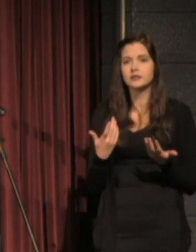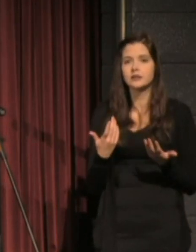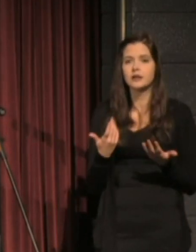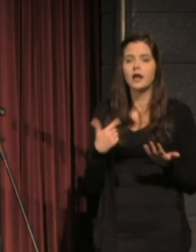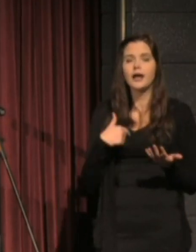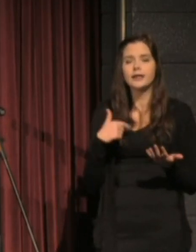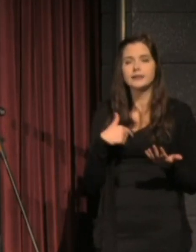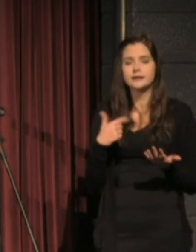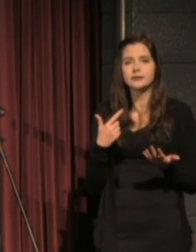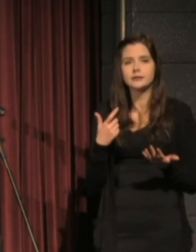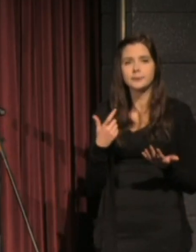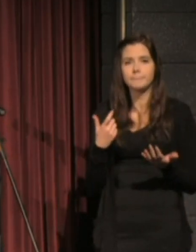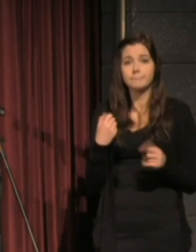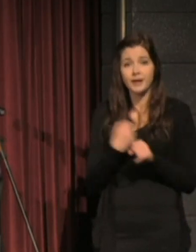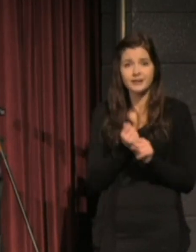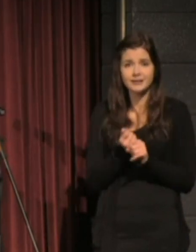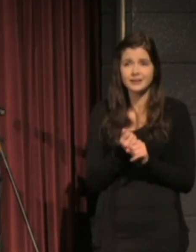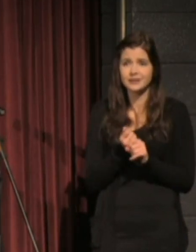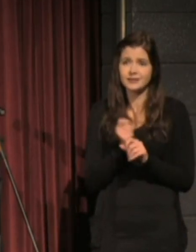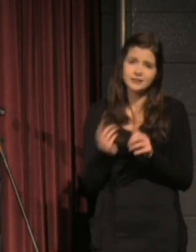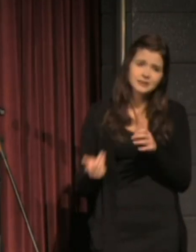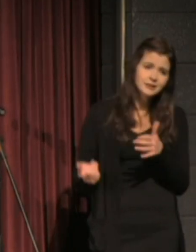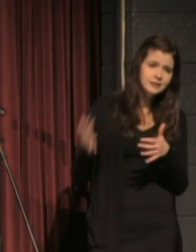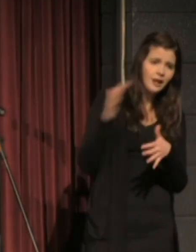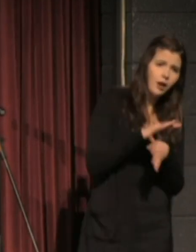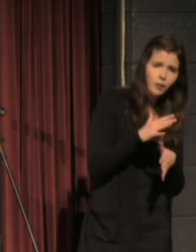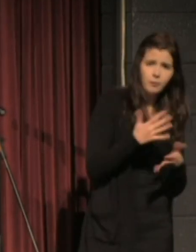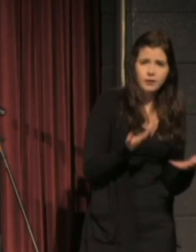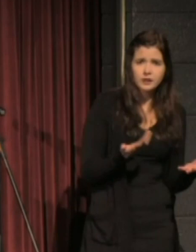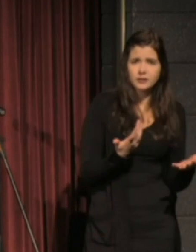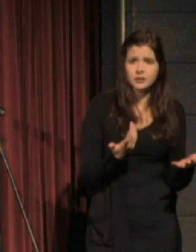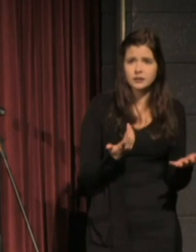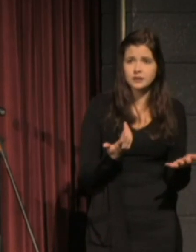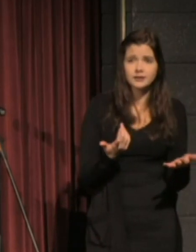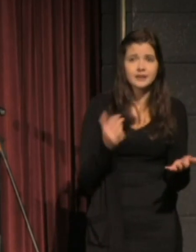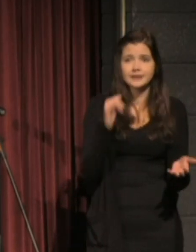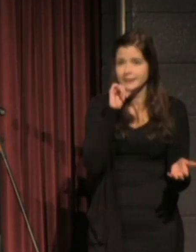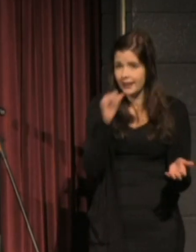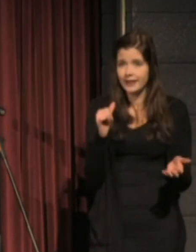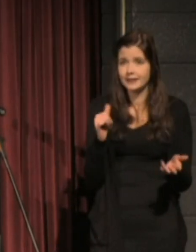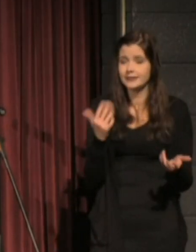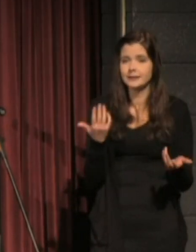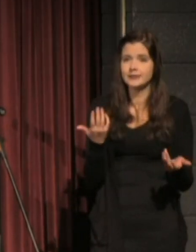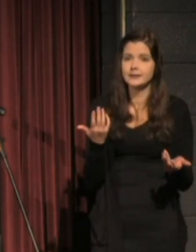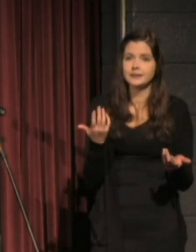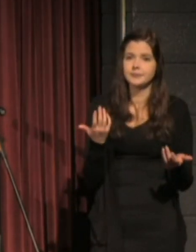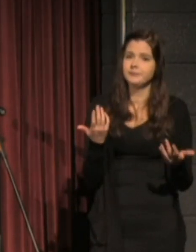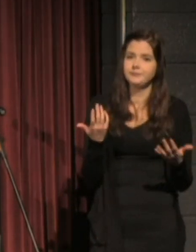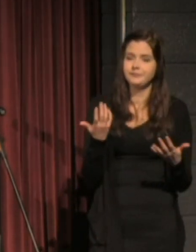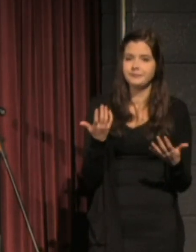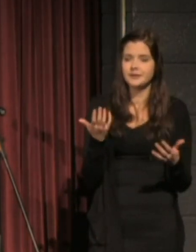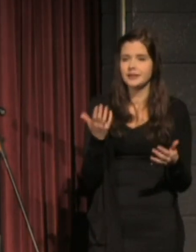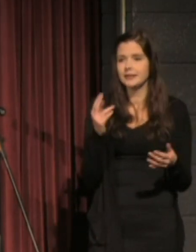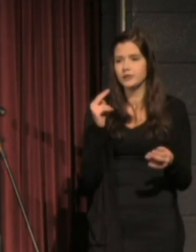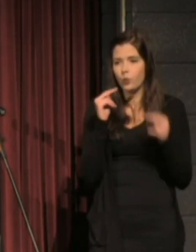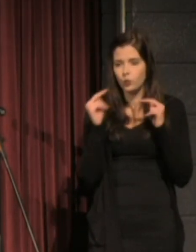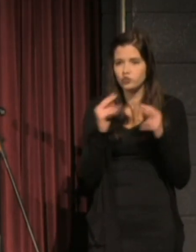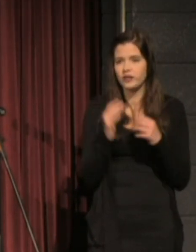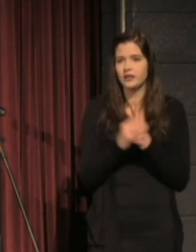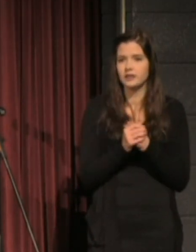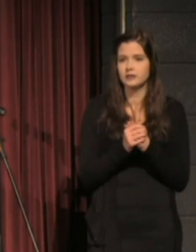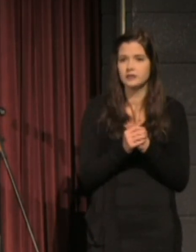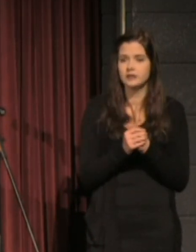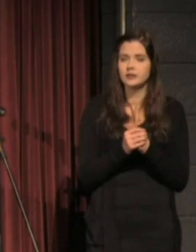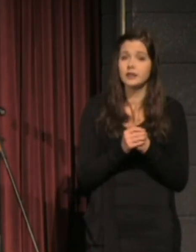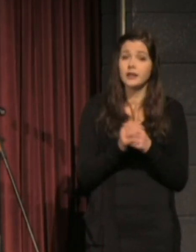Finally, I learned I needed to make these things a priority and completely non-negotiable. Everything else would take care of itself if I was putting